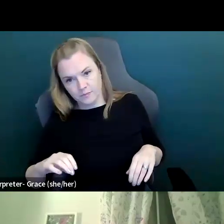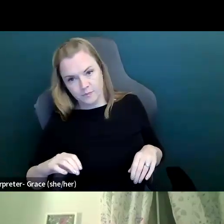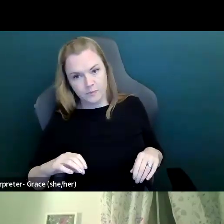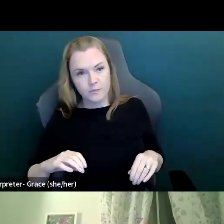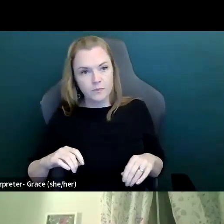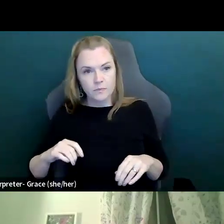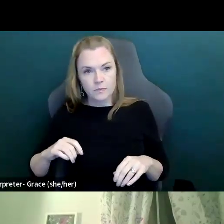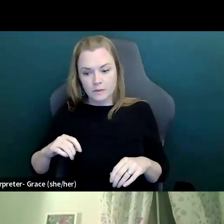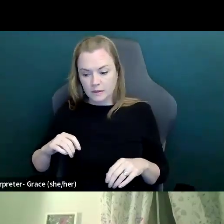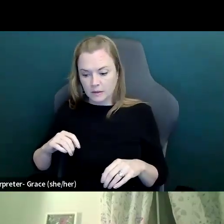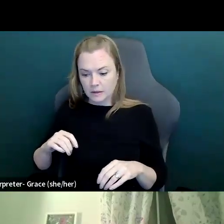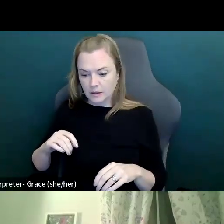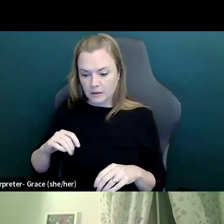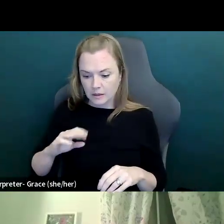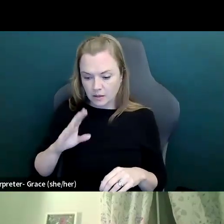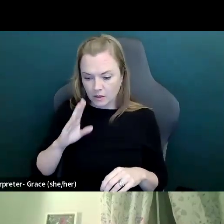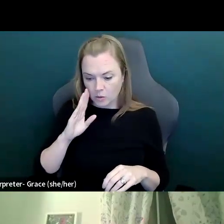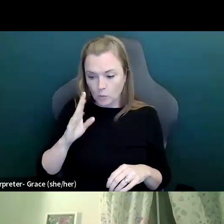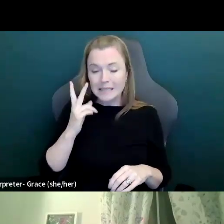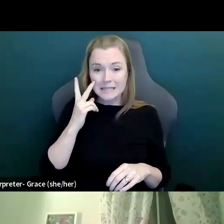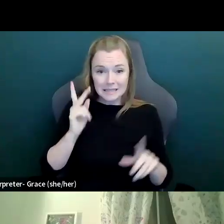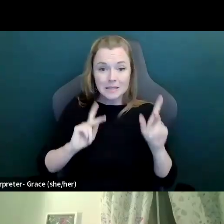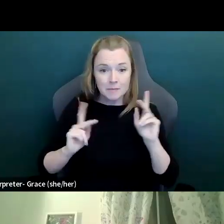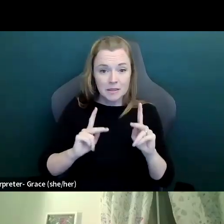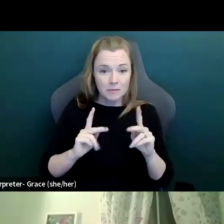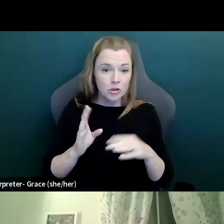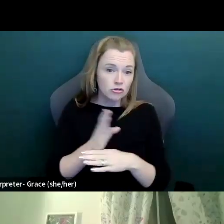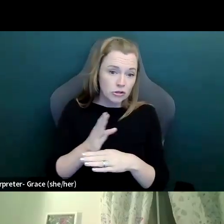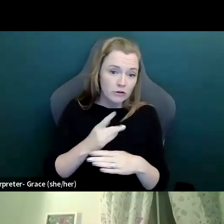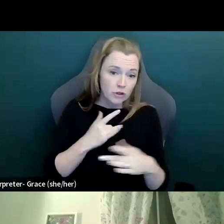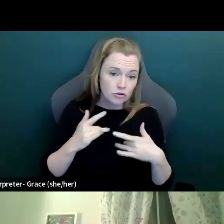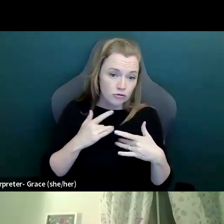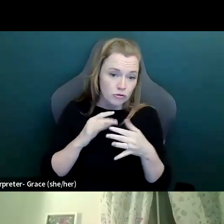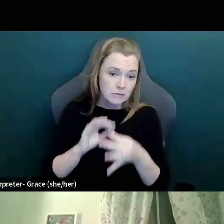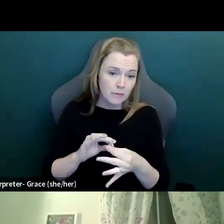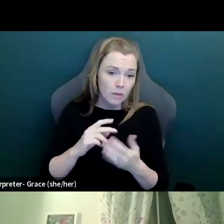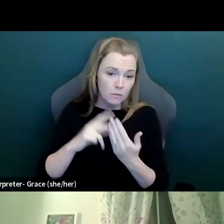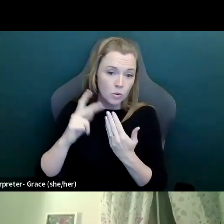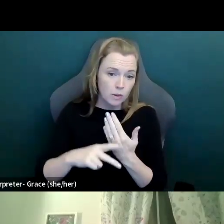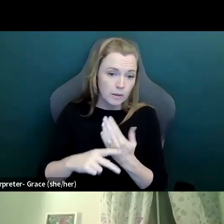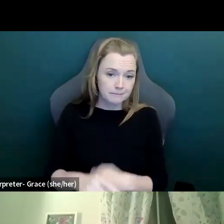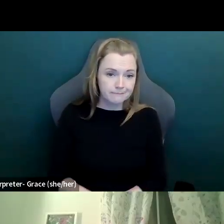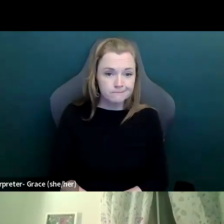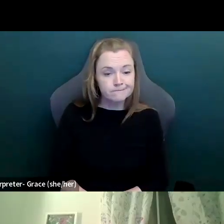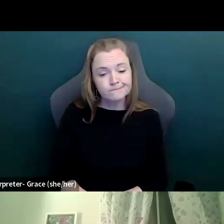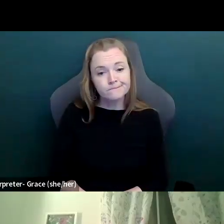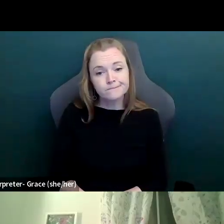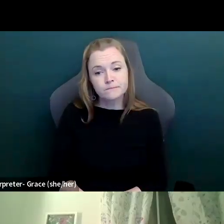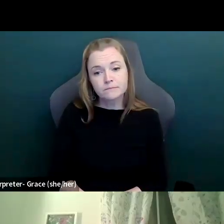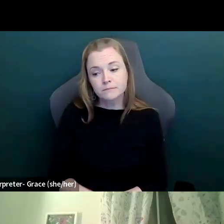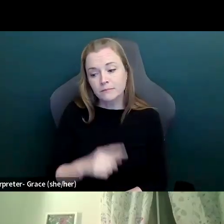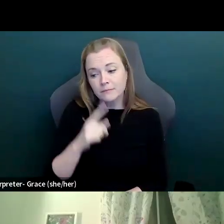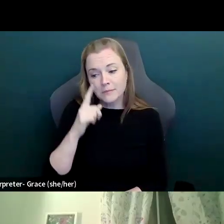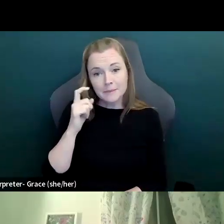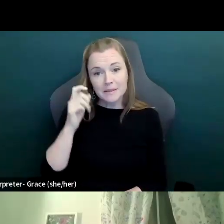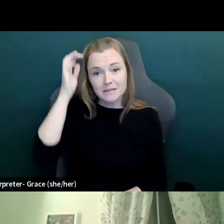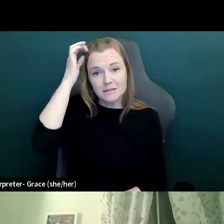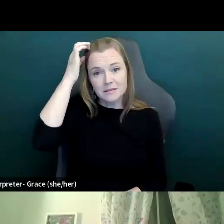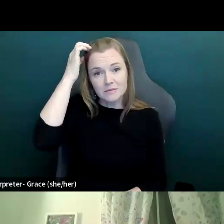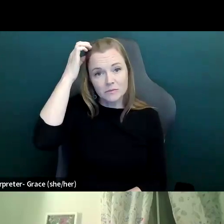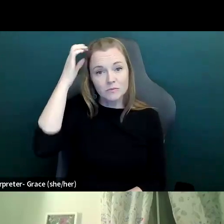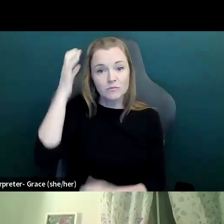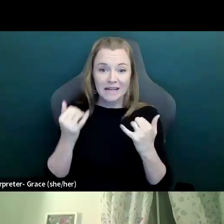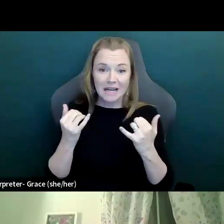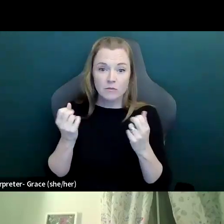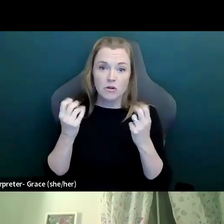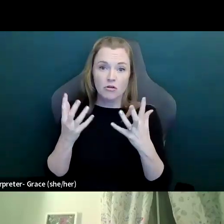they will be airing their concerns about the program. Again, it's just because it's a lot of transition